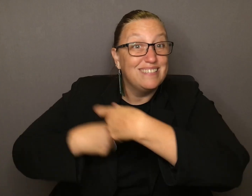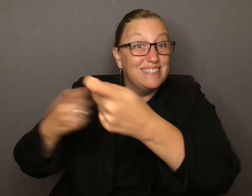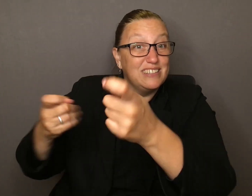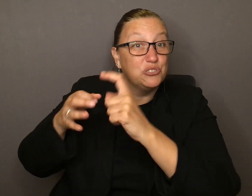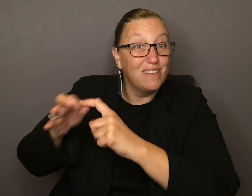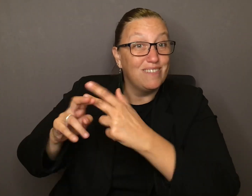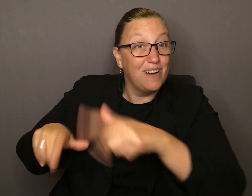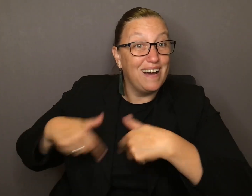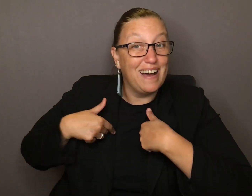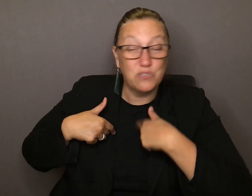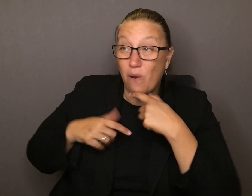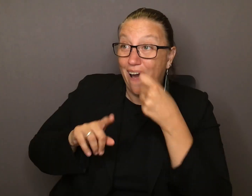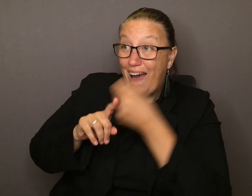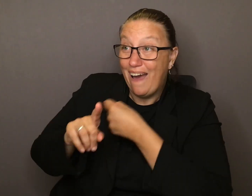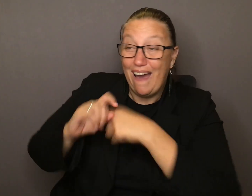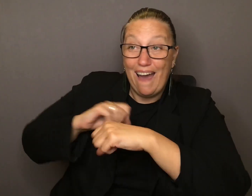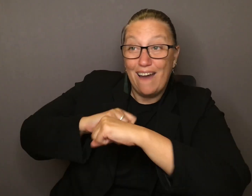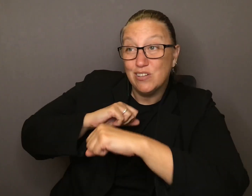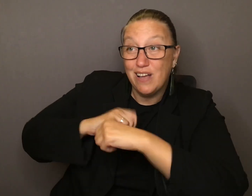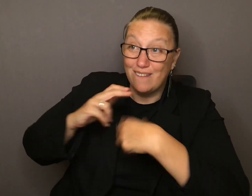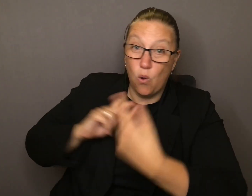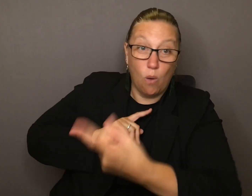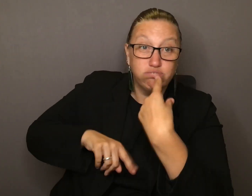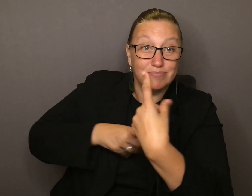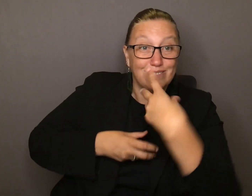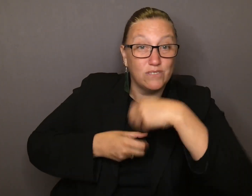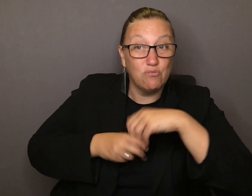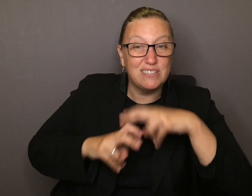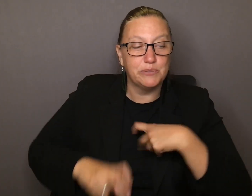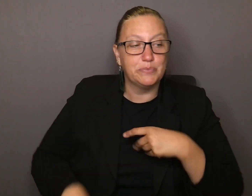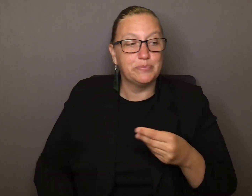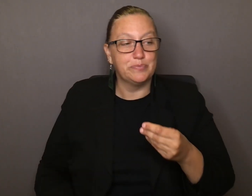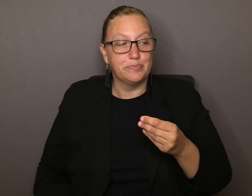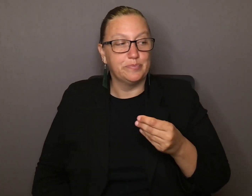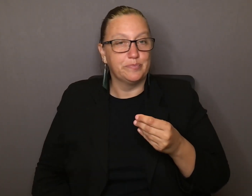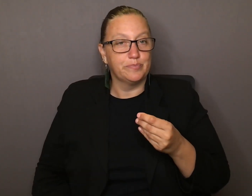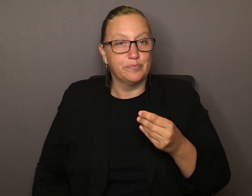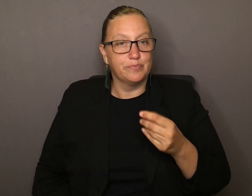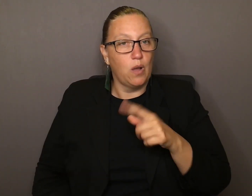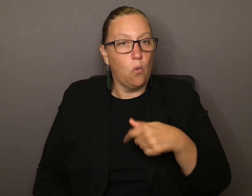advertise for calls for participants. But as a general rule, we won't do